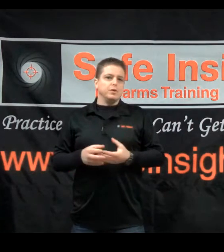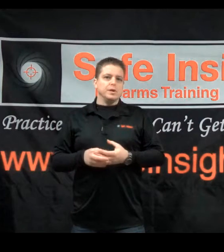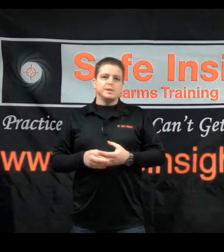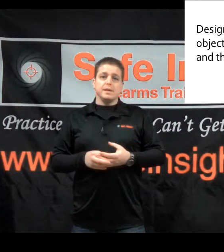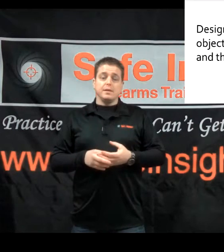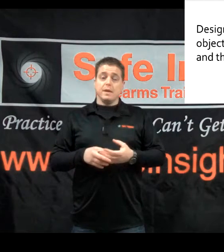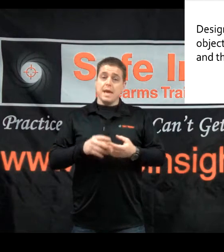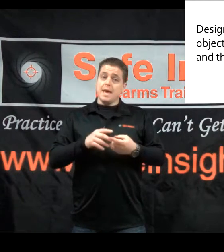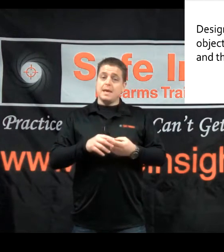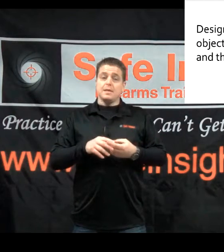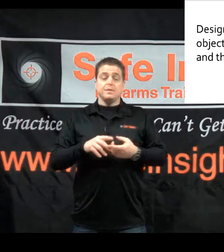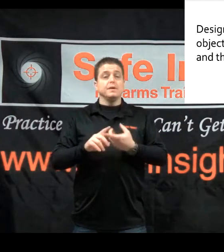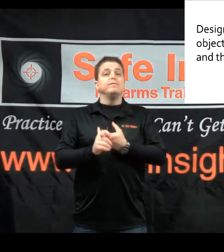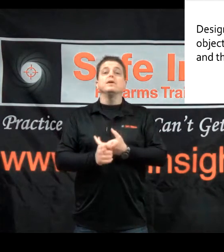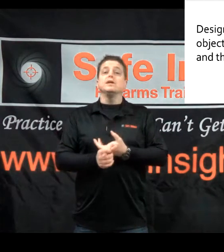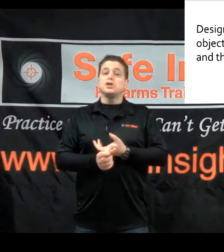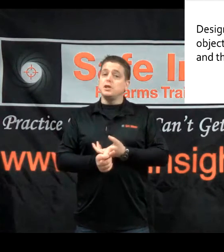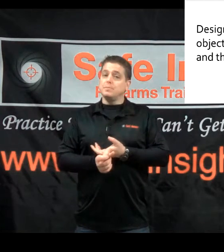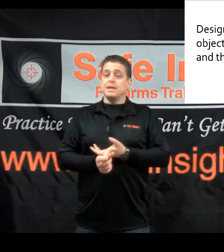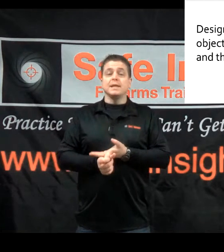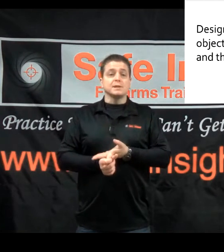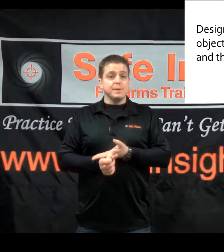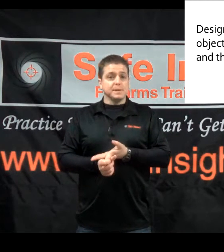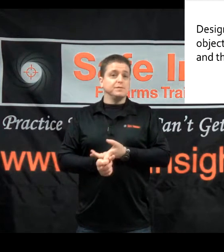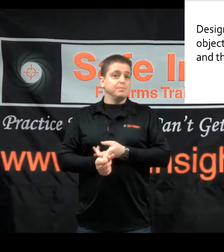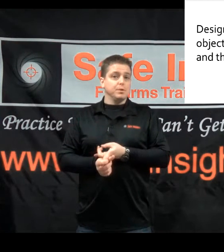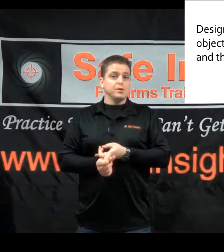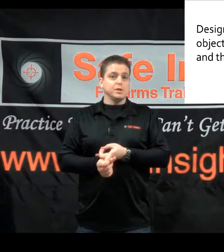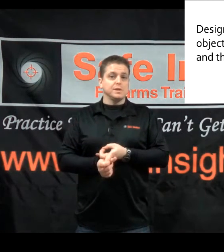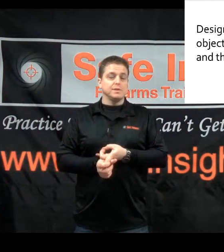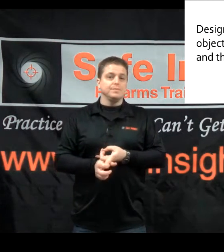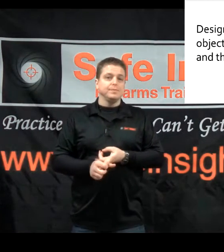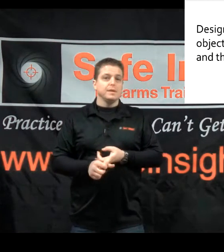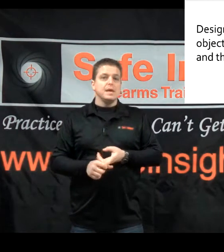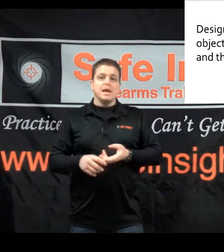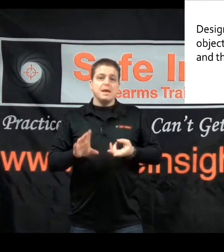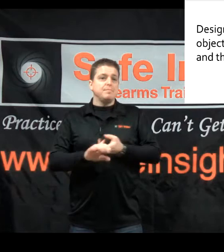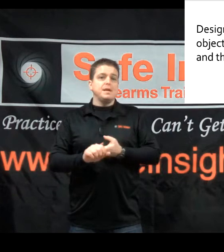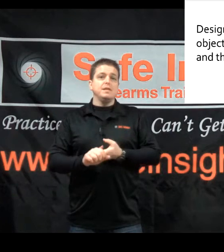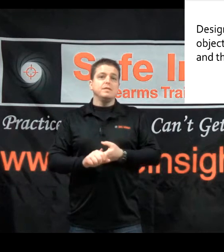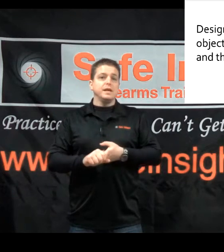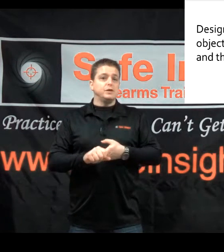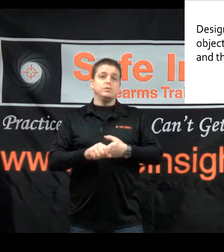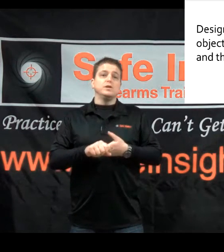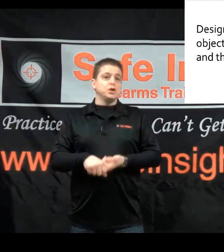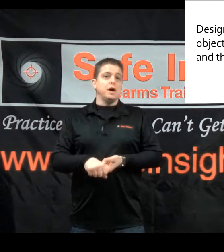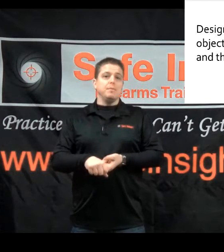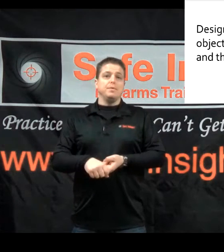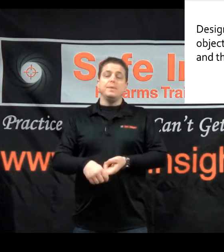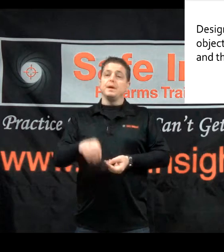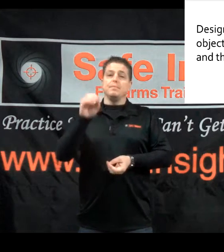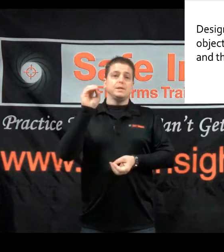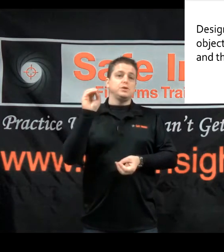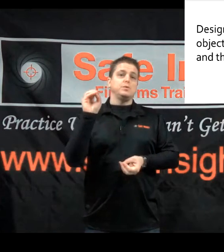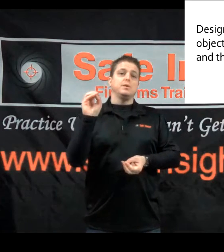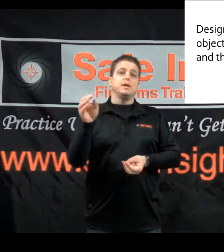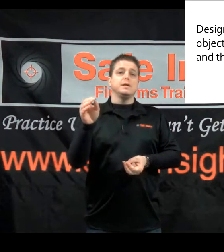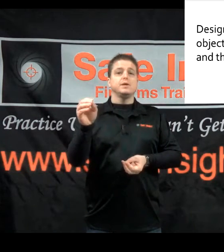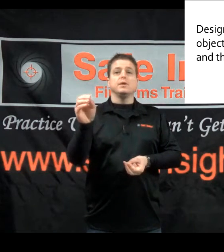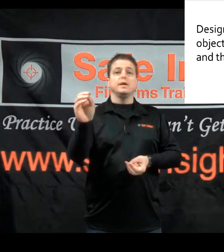is that A, they're very cheap and inexpensive to purchase, and B, they do the job. They are meant to hit a target